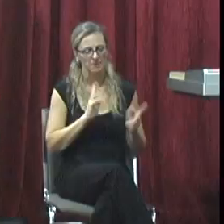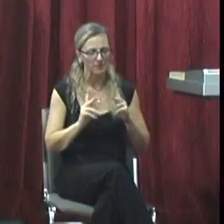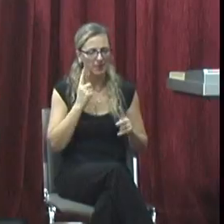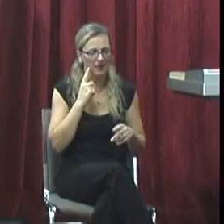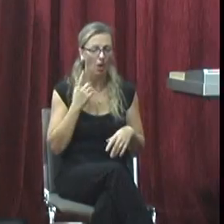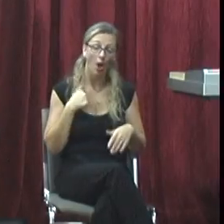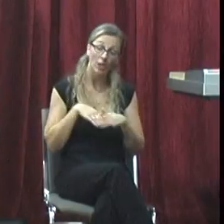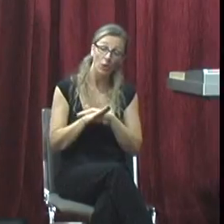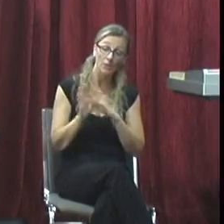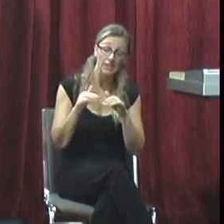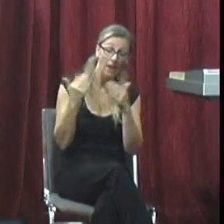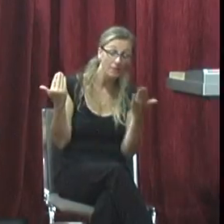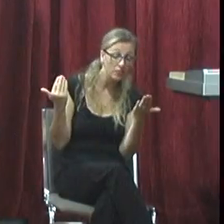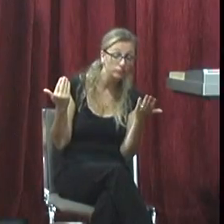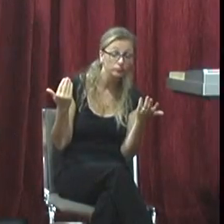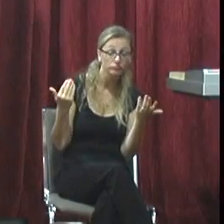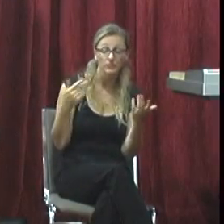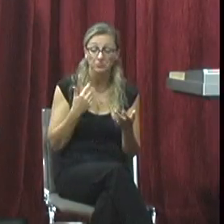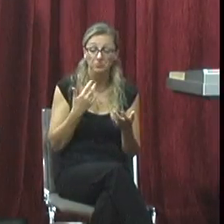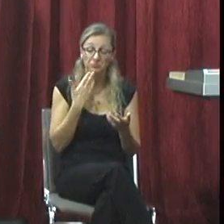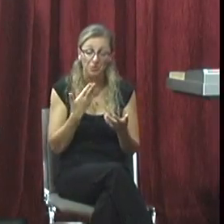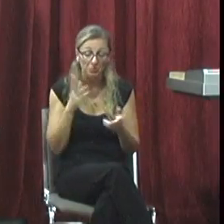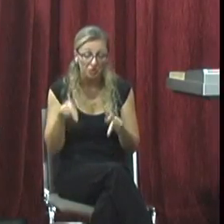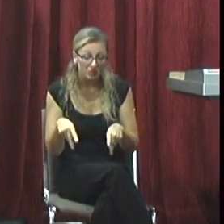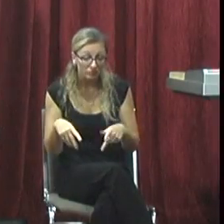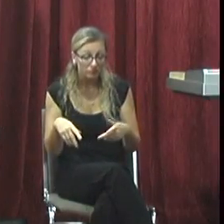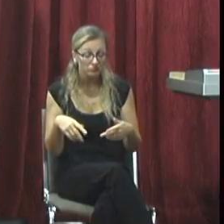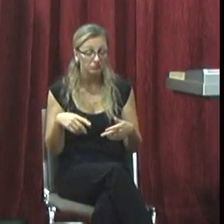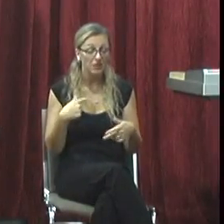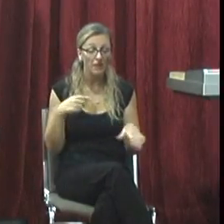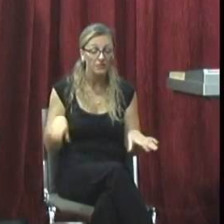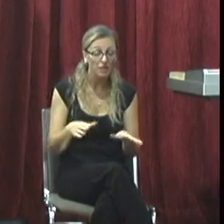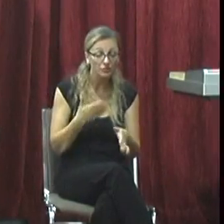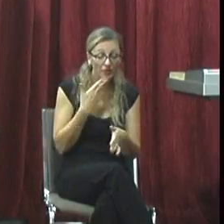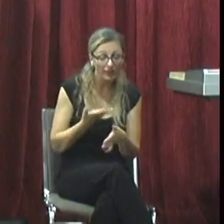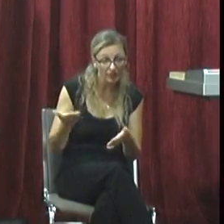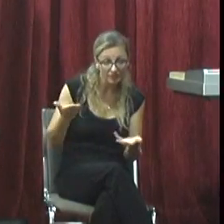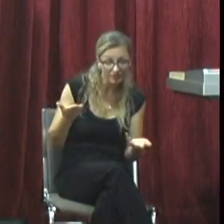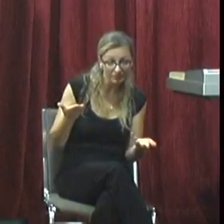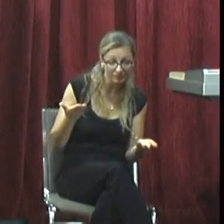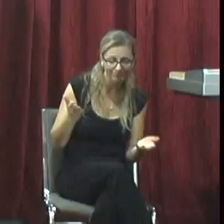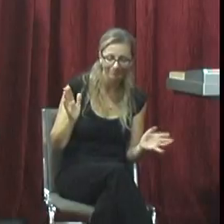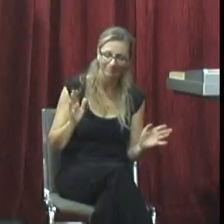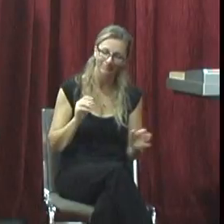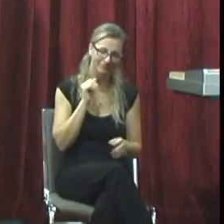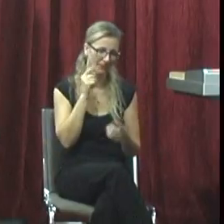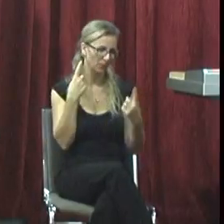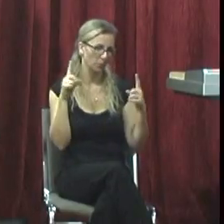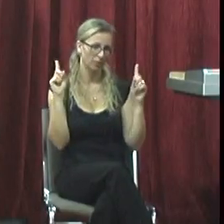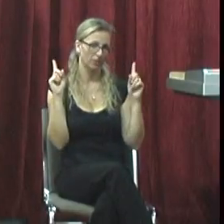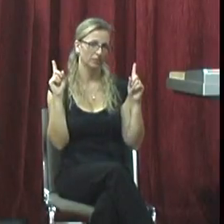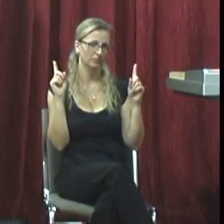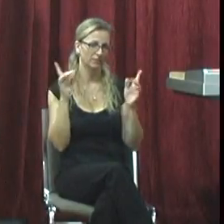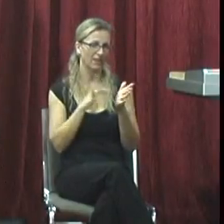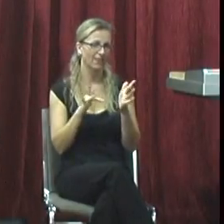Ten Commandments. Well, I've done good things to make up for it. Doesn't work. Doesn't work. Because the Bible teaches